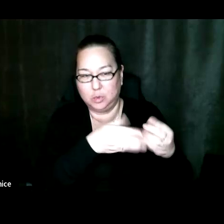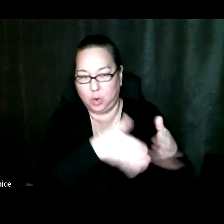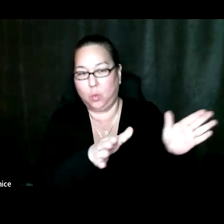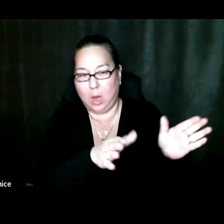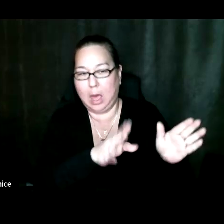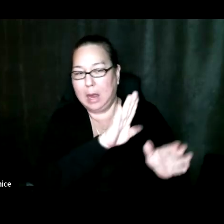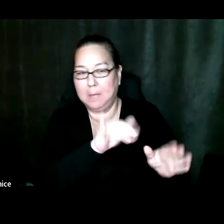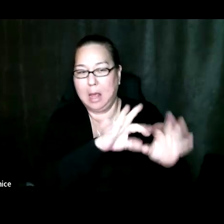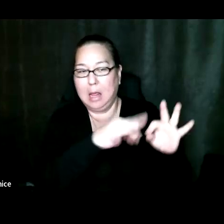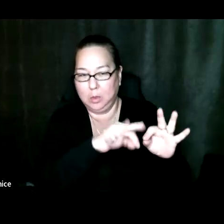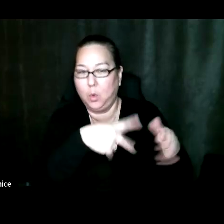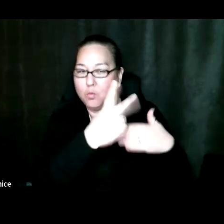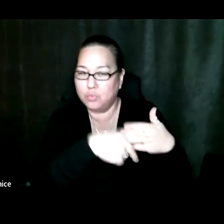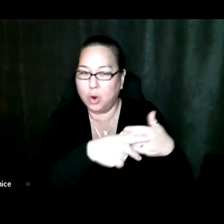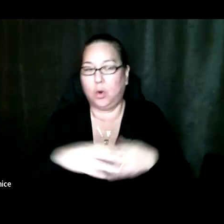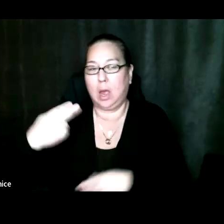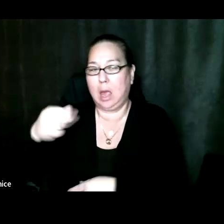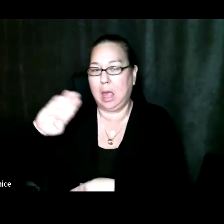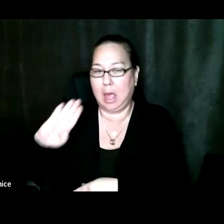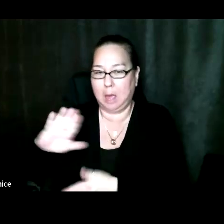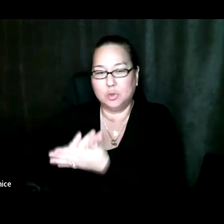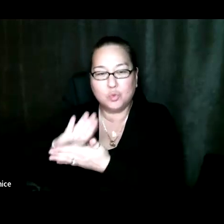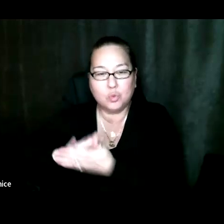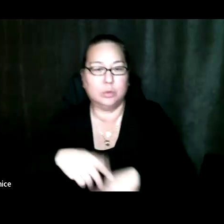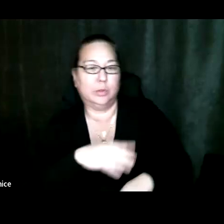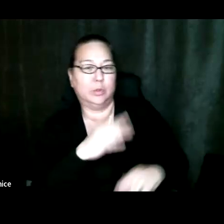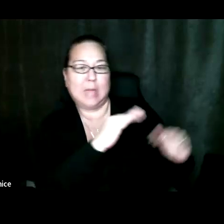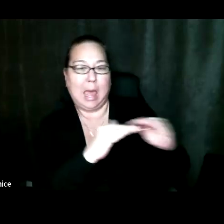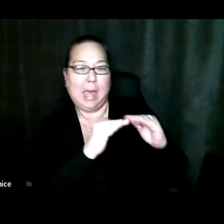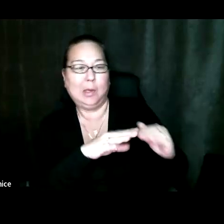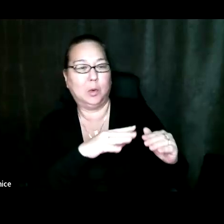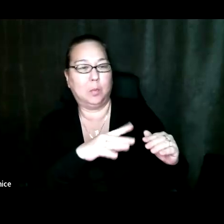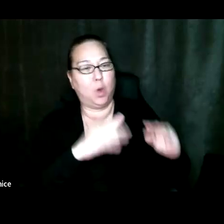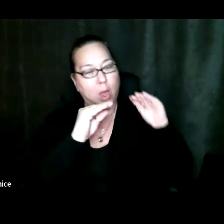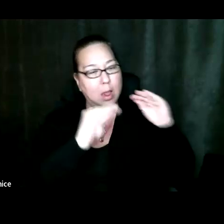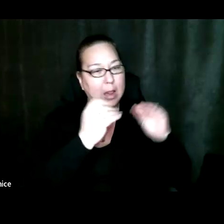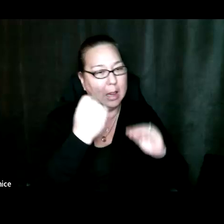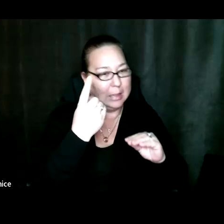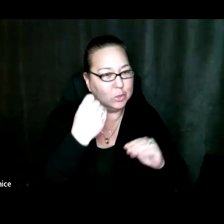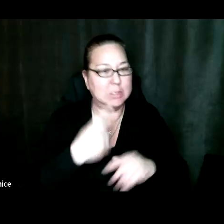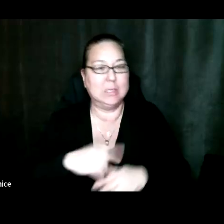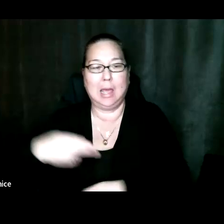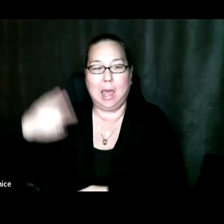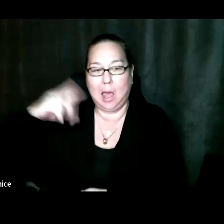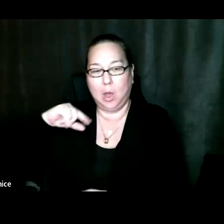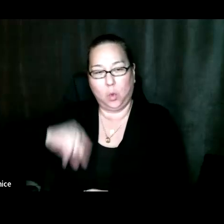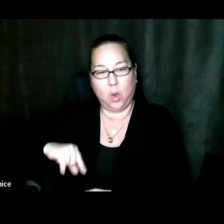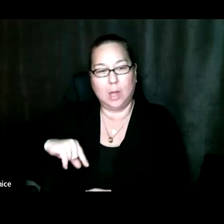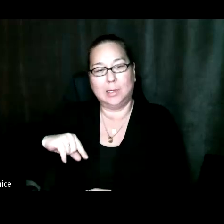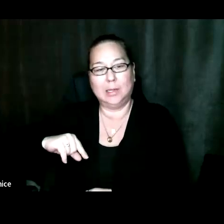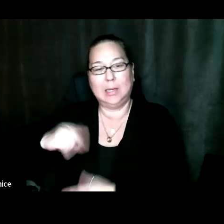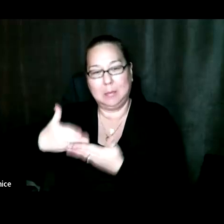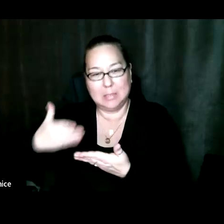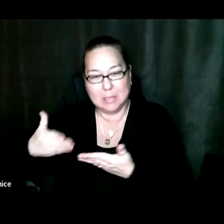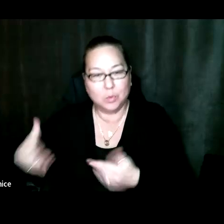instructional materials, long-term facilities plan, family engagement and support, and recruitment, cultivation, and diversity. The